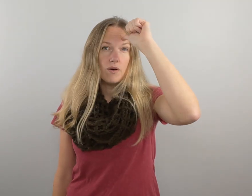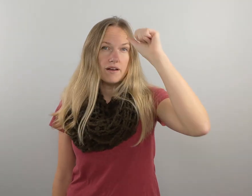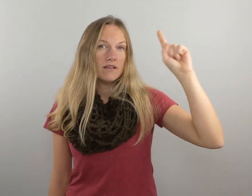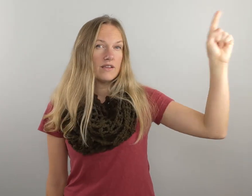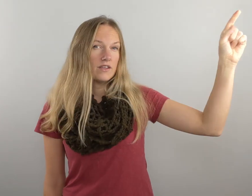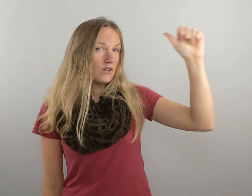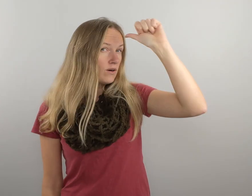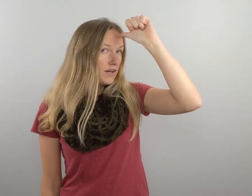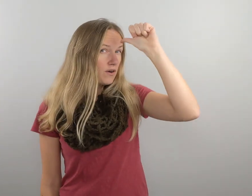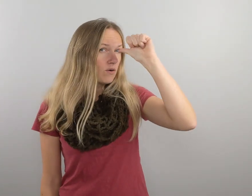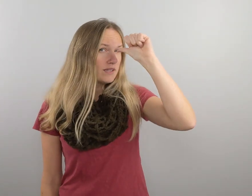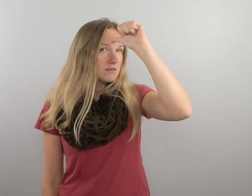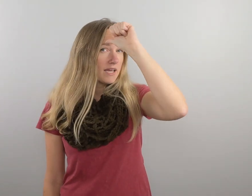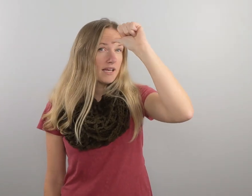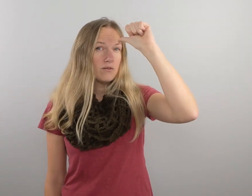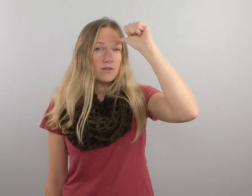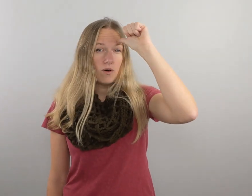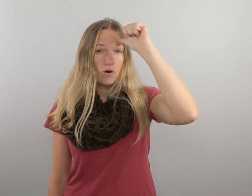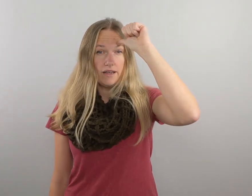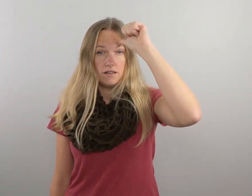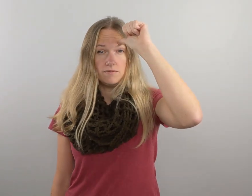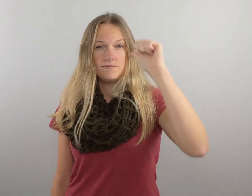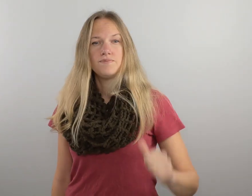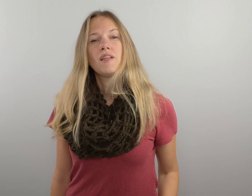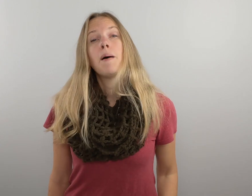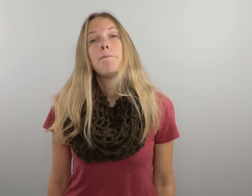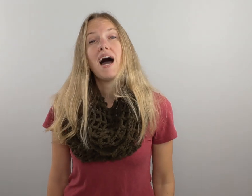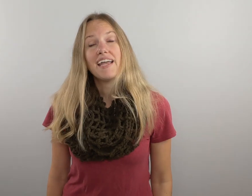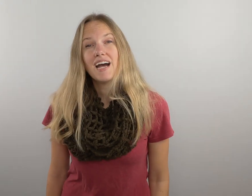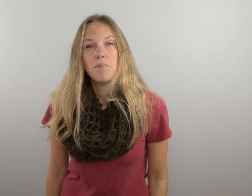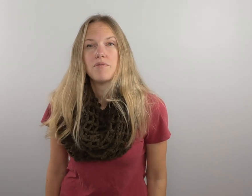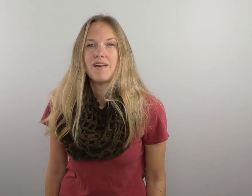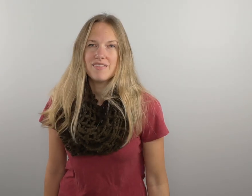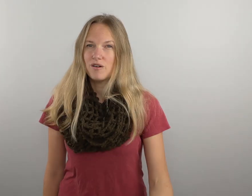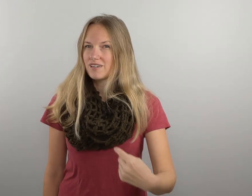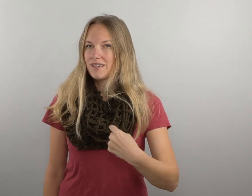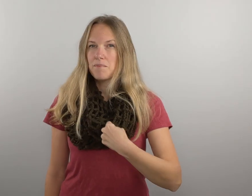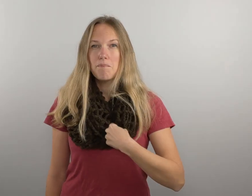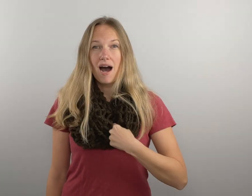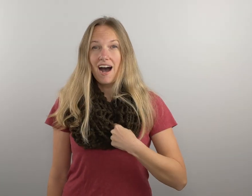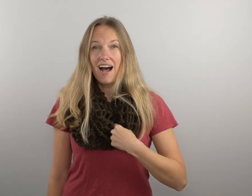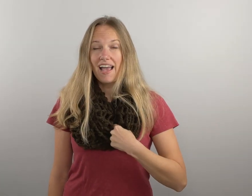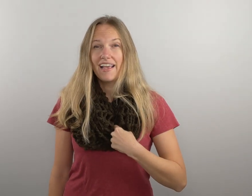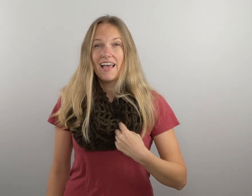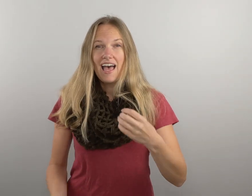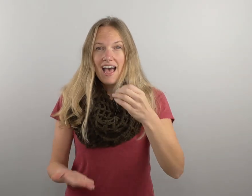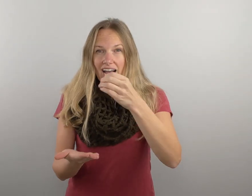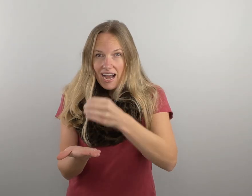oil. You anoint my head with oil. My cup runneth over. My